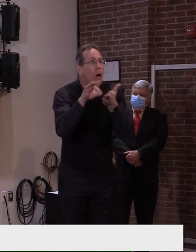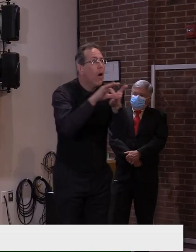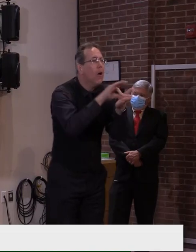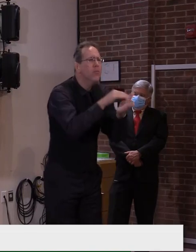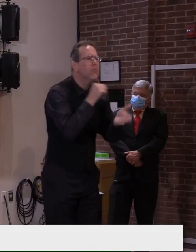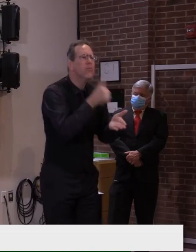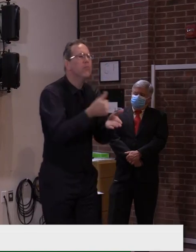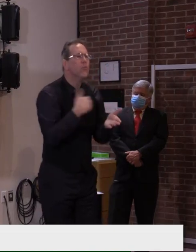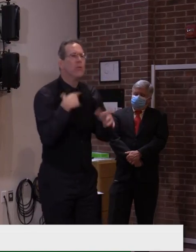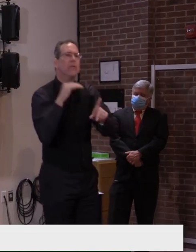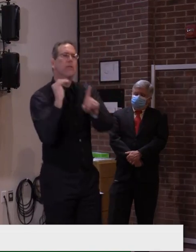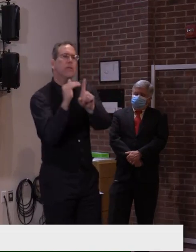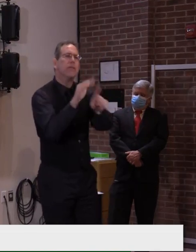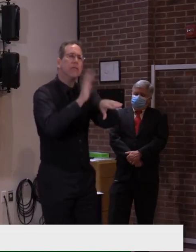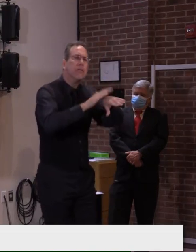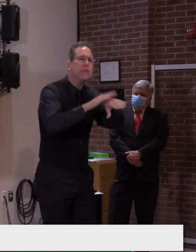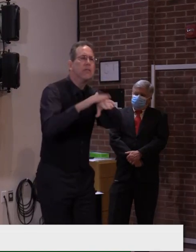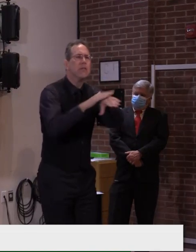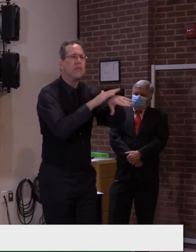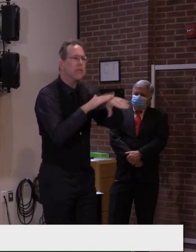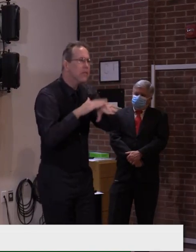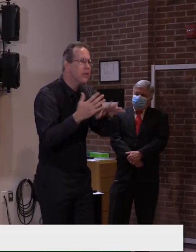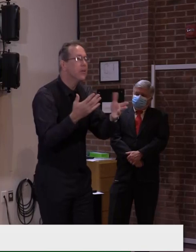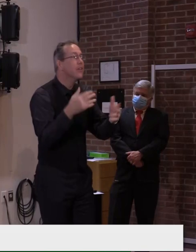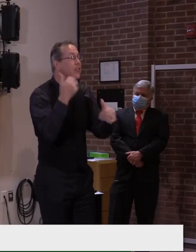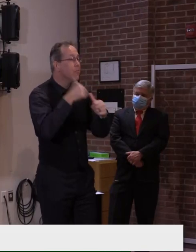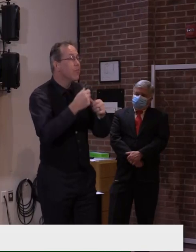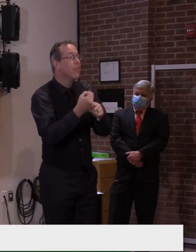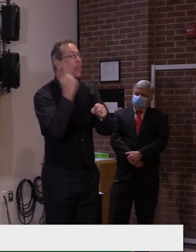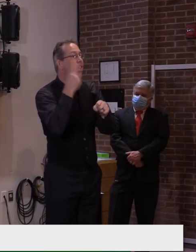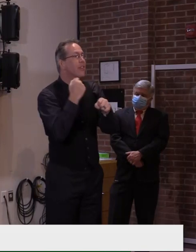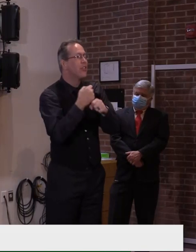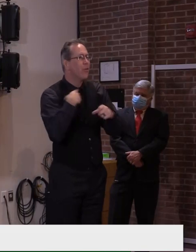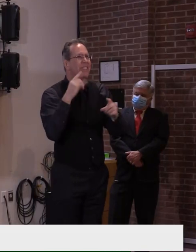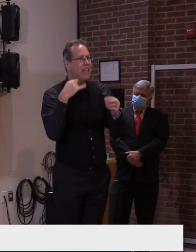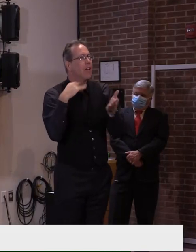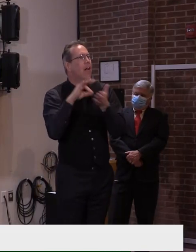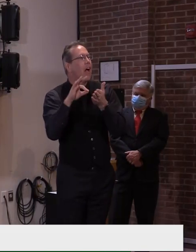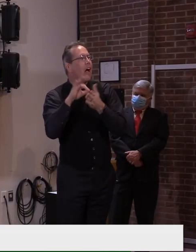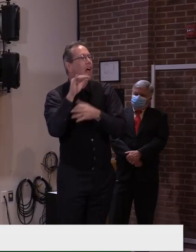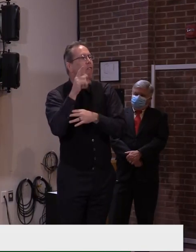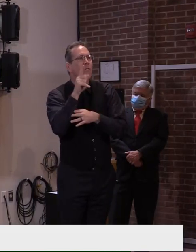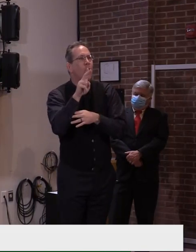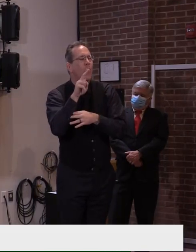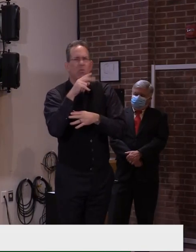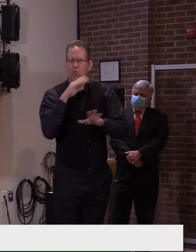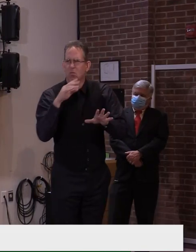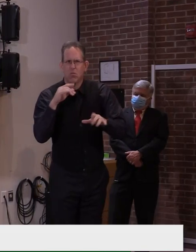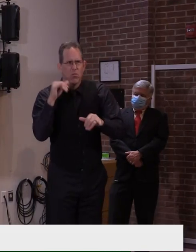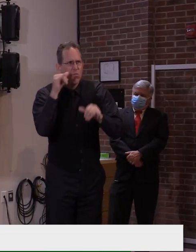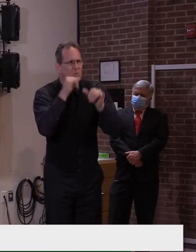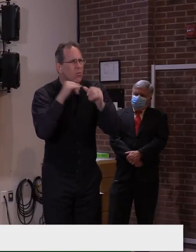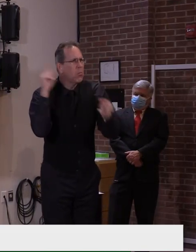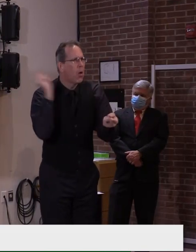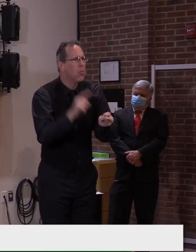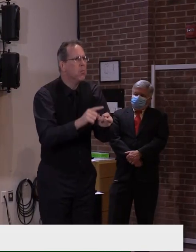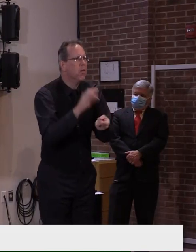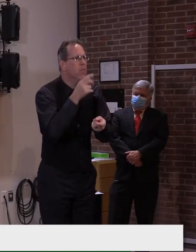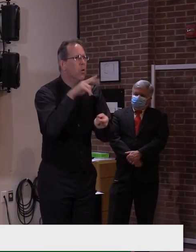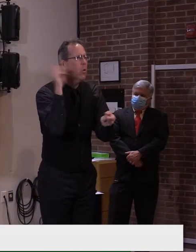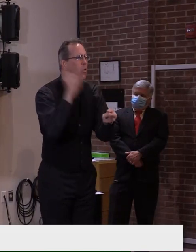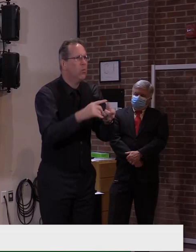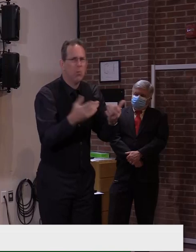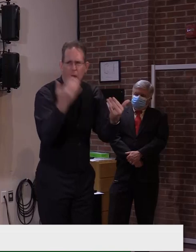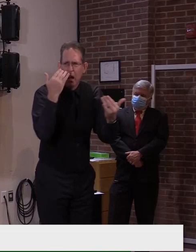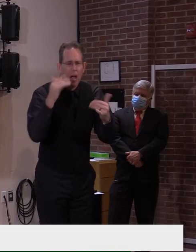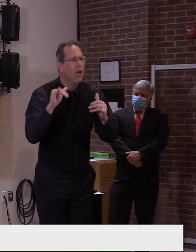was so remarkable. But we've never relied on knowing how many cases of the flu there are every year to try to figure out